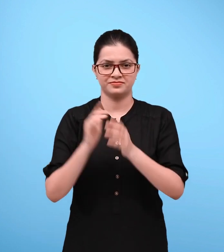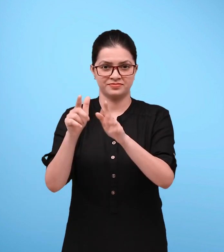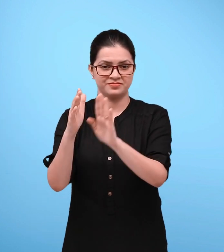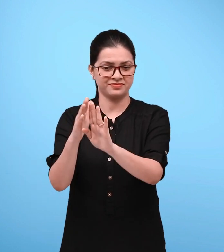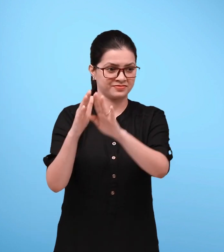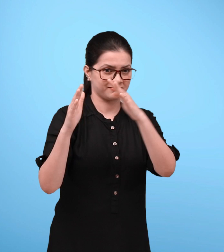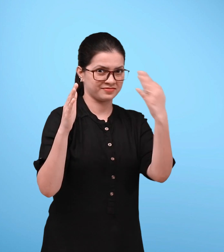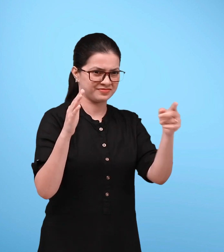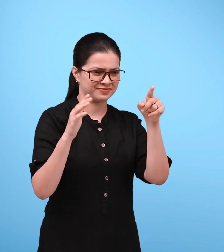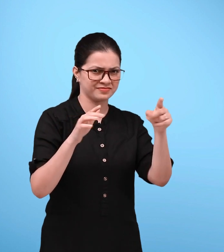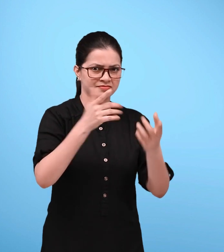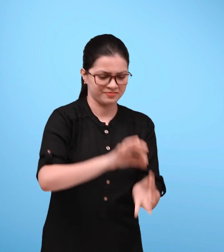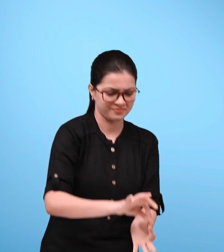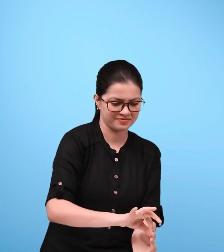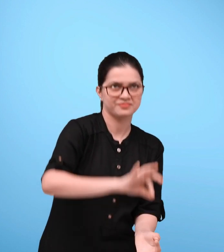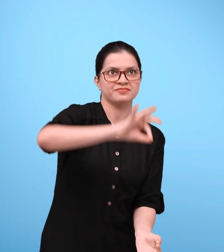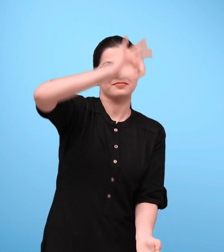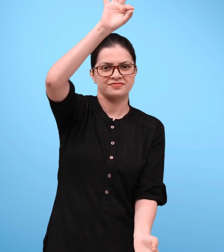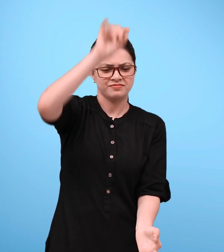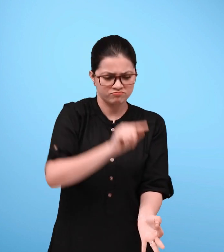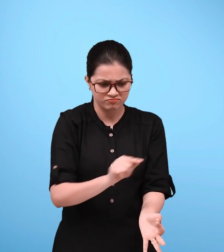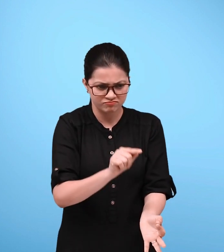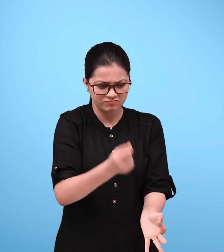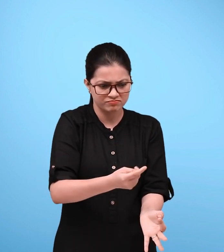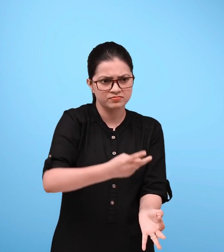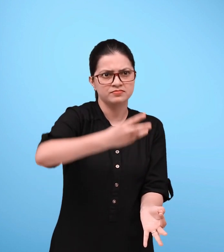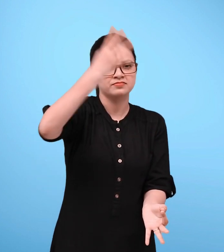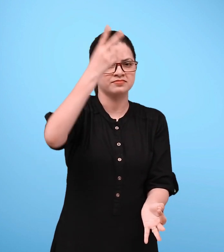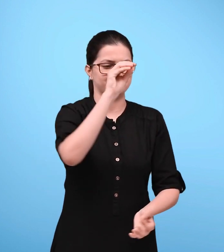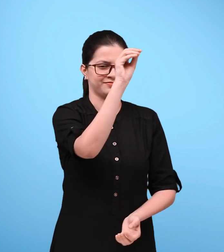And the third one is for height in centimeter.